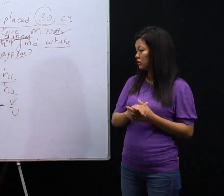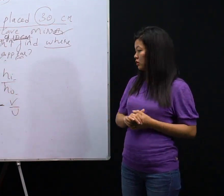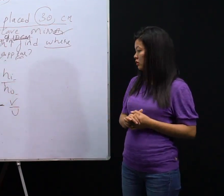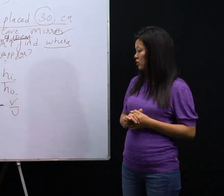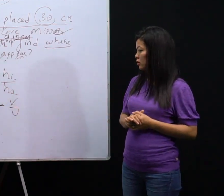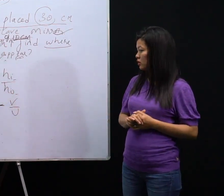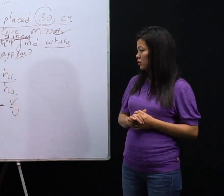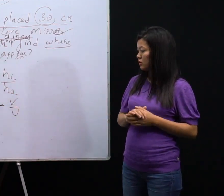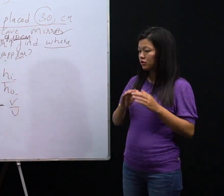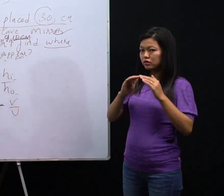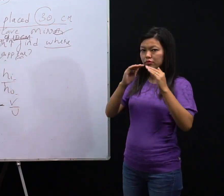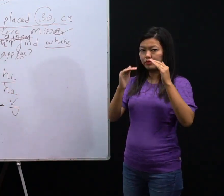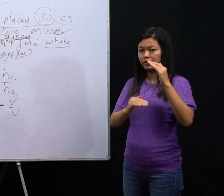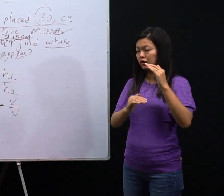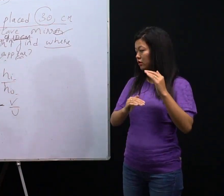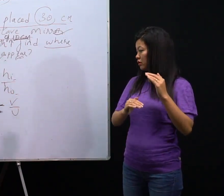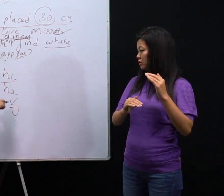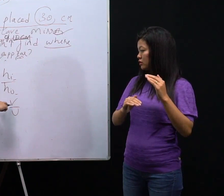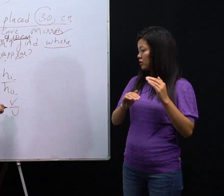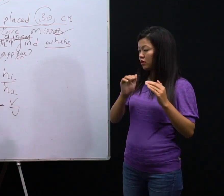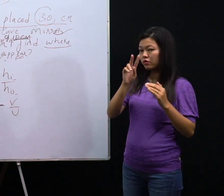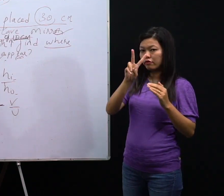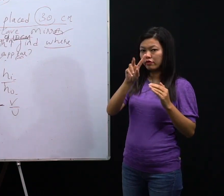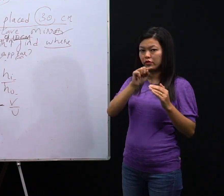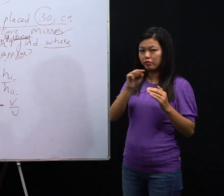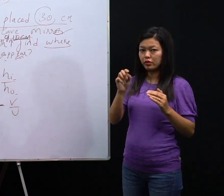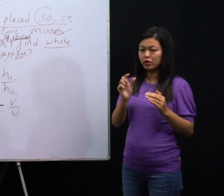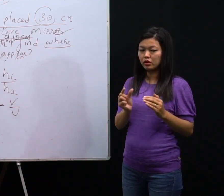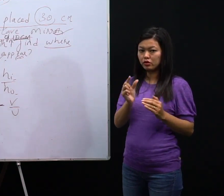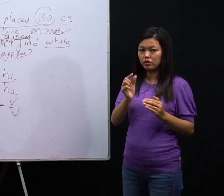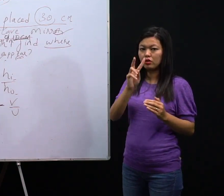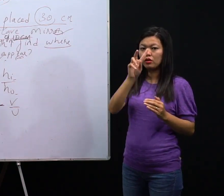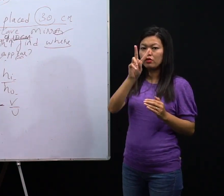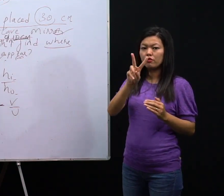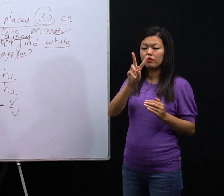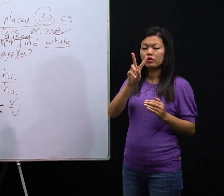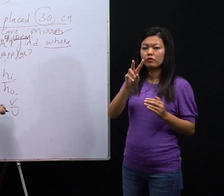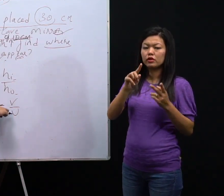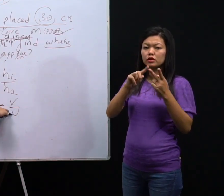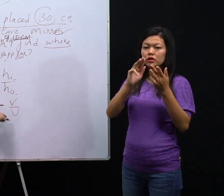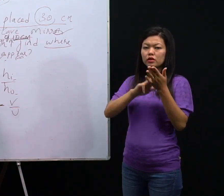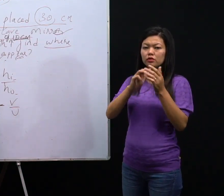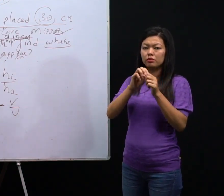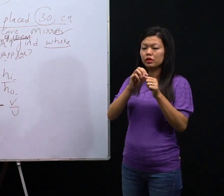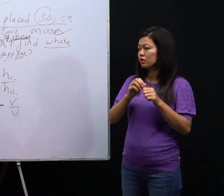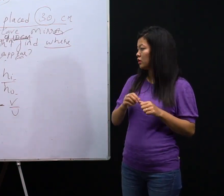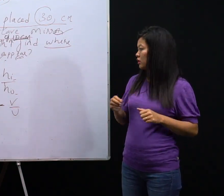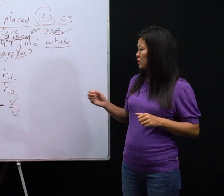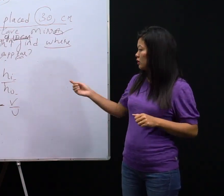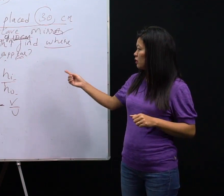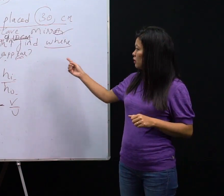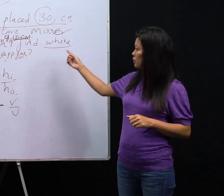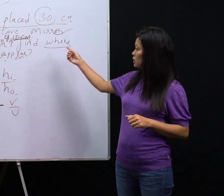minus V by U. Now I'm sure you're familiar with what V is. V is image distance, and then U is